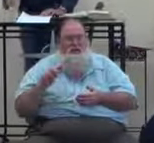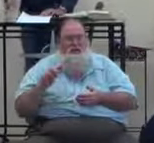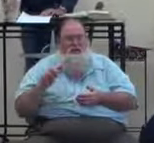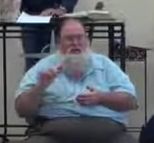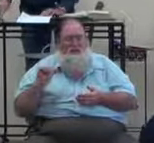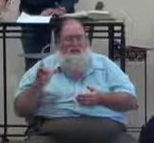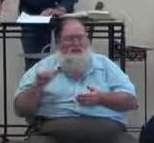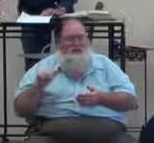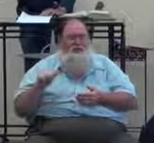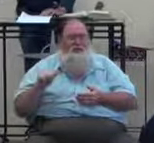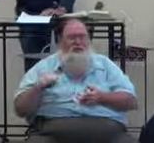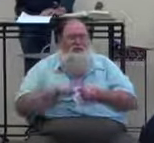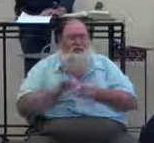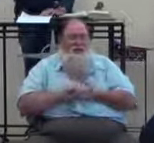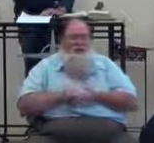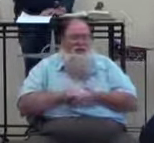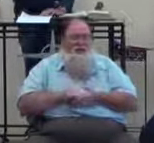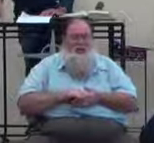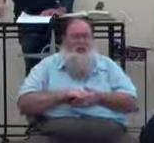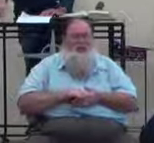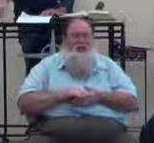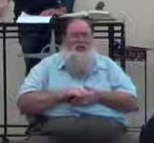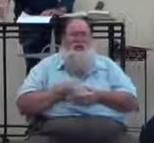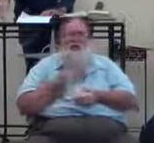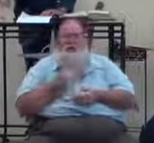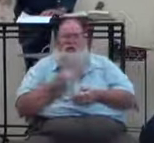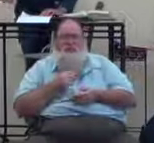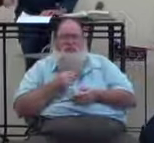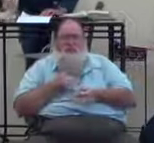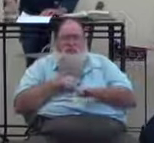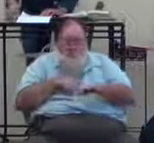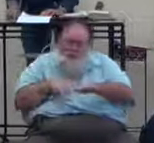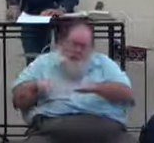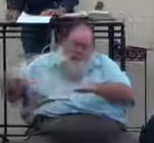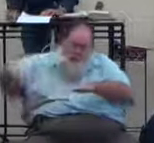And they would walk around the outside of that to get where they wanted to go.